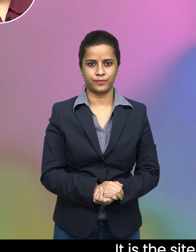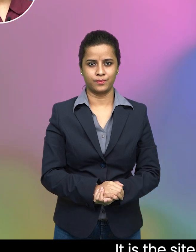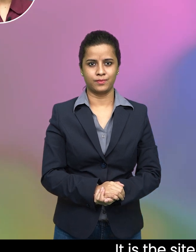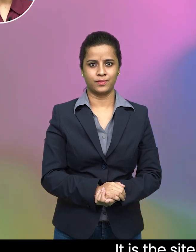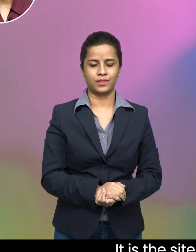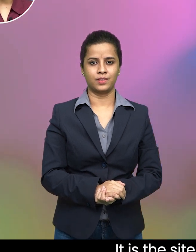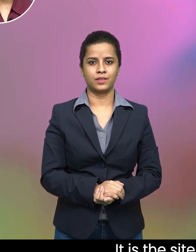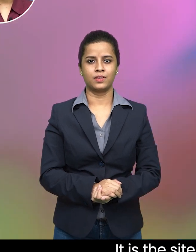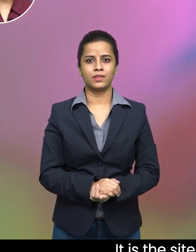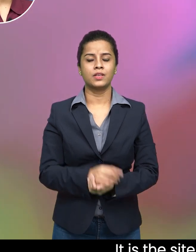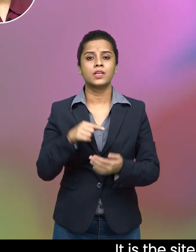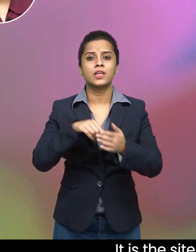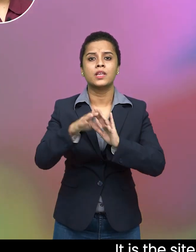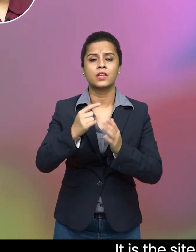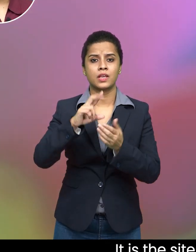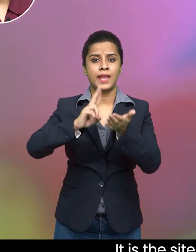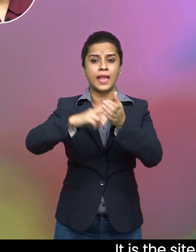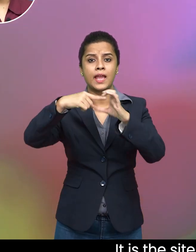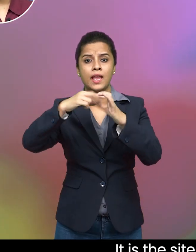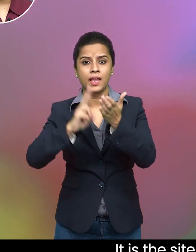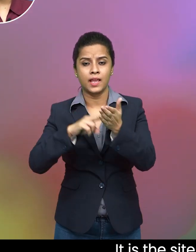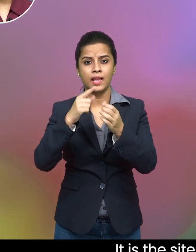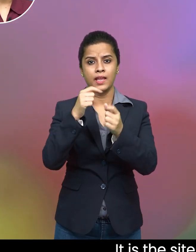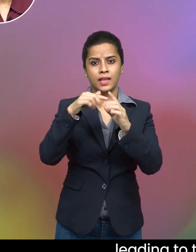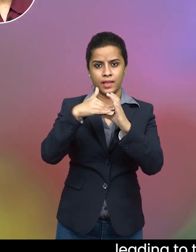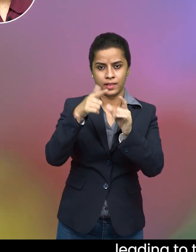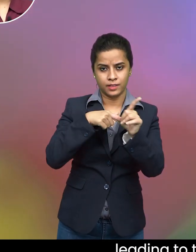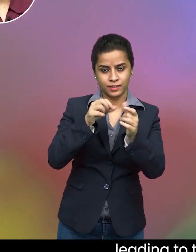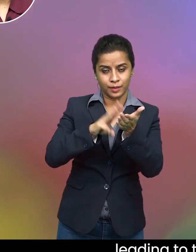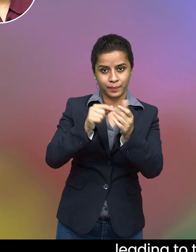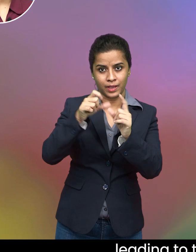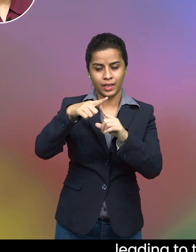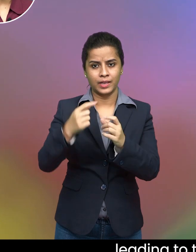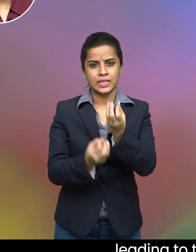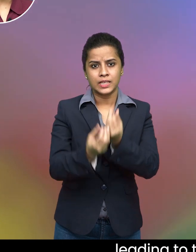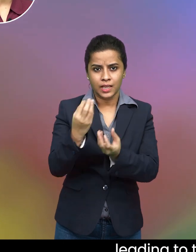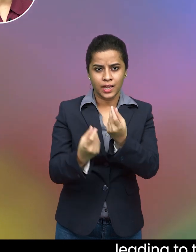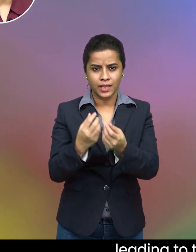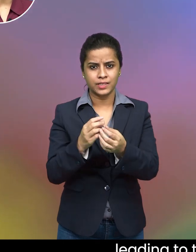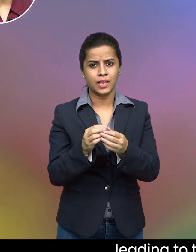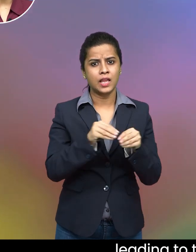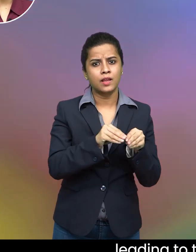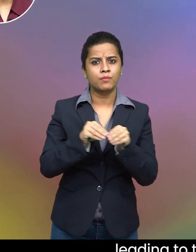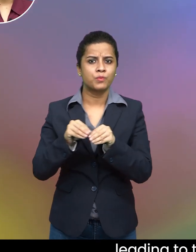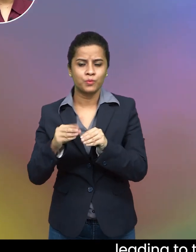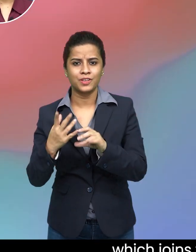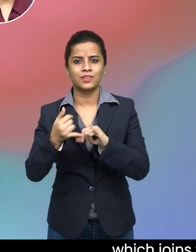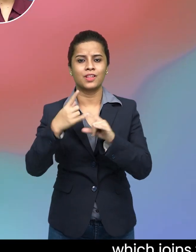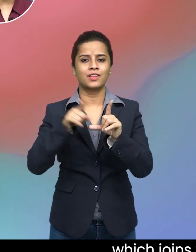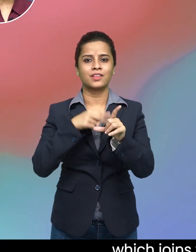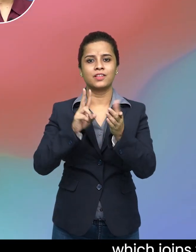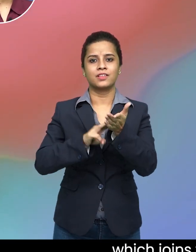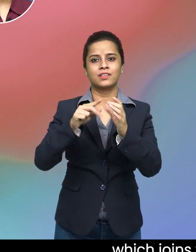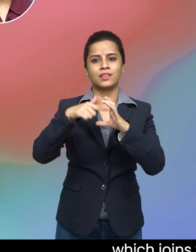It is the site of enzymatic reaction leading to the synthesis of glucose,